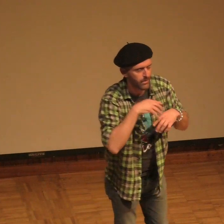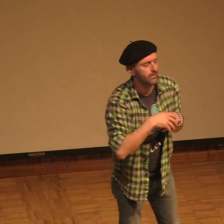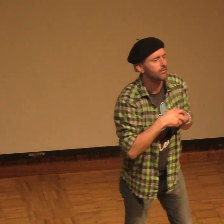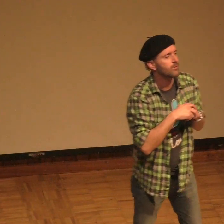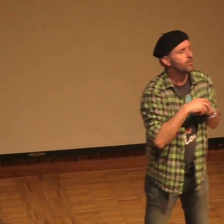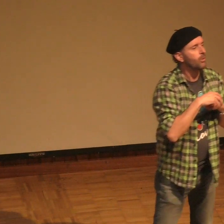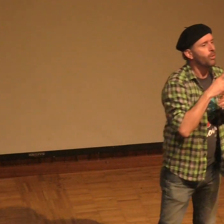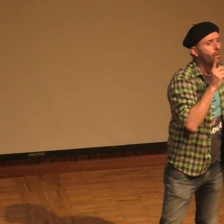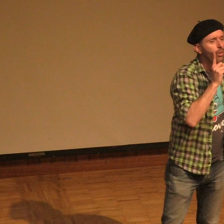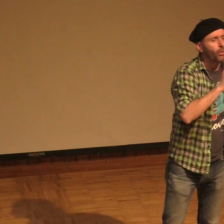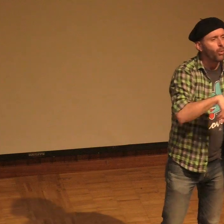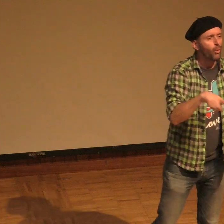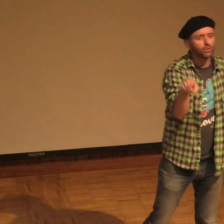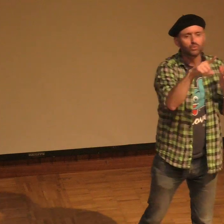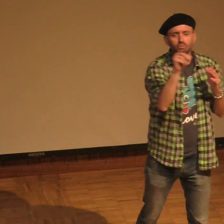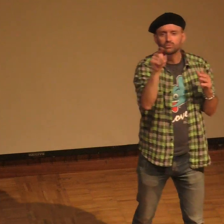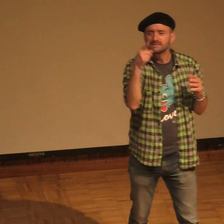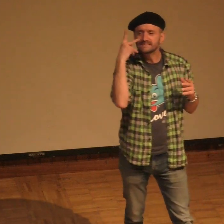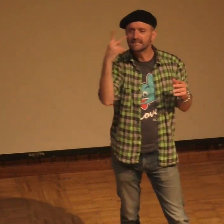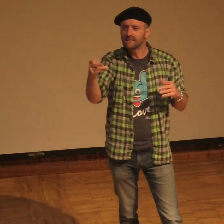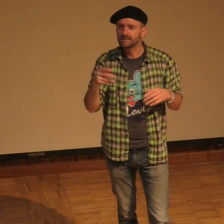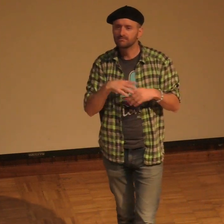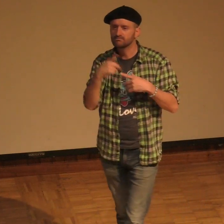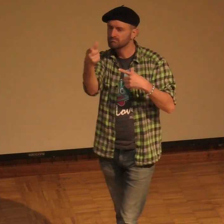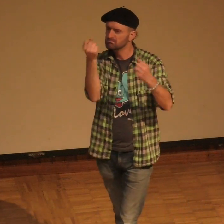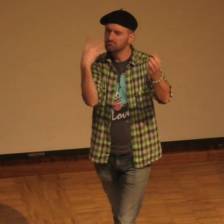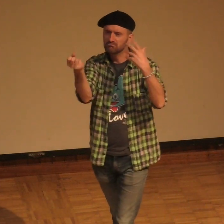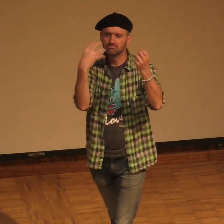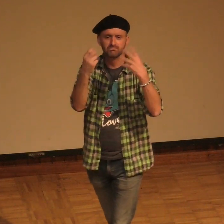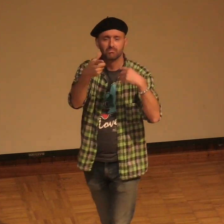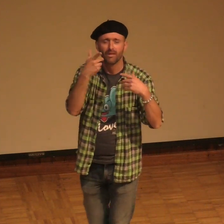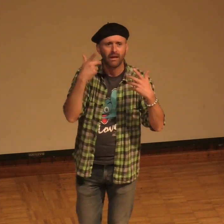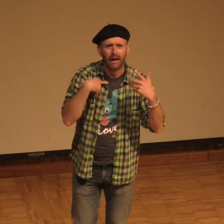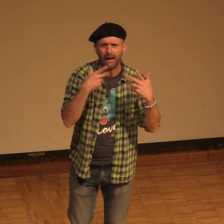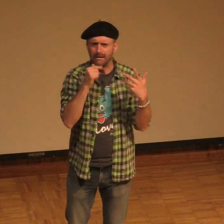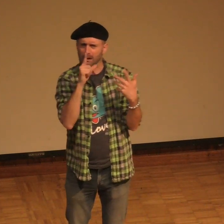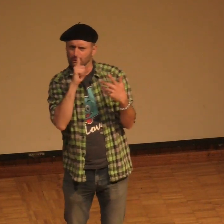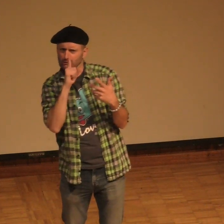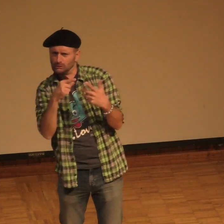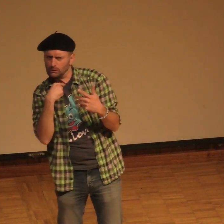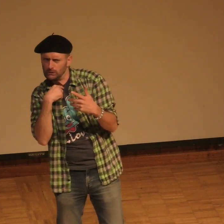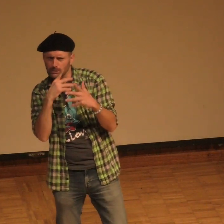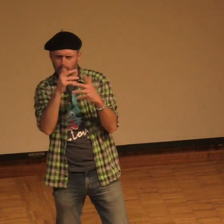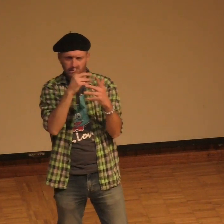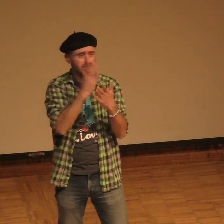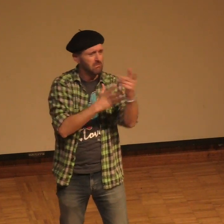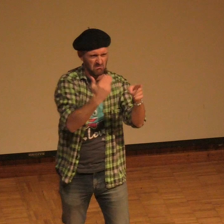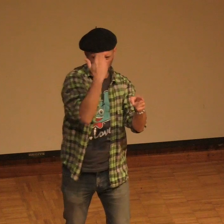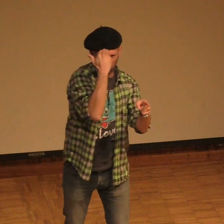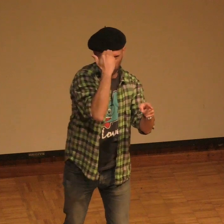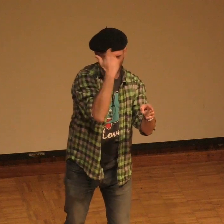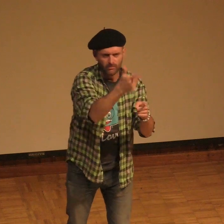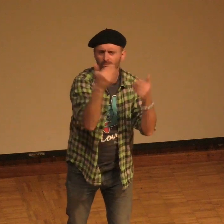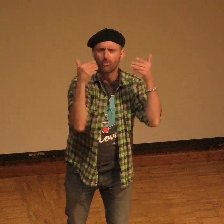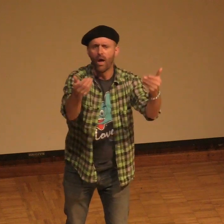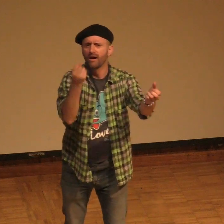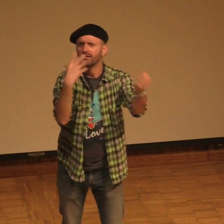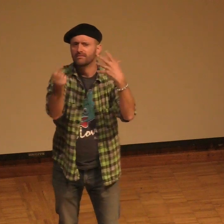So now I want to back up a bit and ask what you saw. Just call stuff out. Let me know what